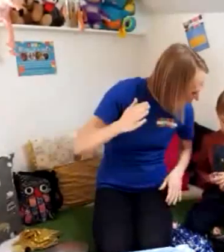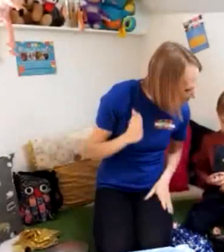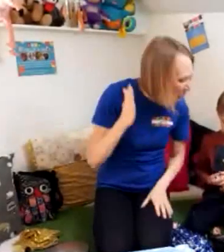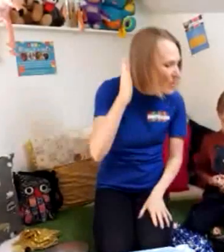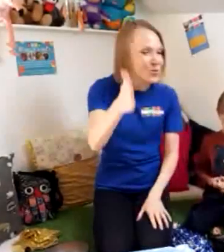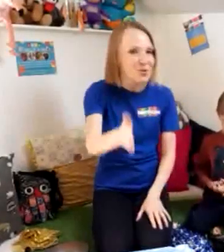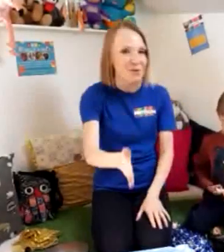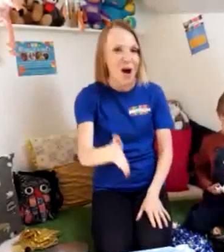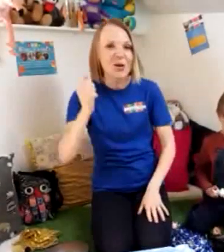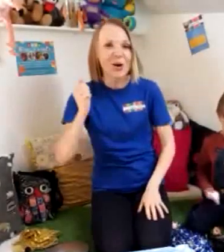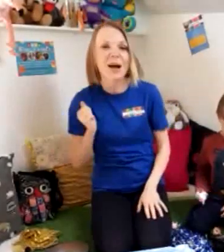Oh,